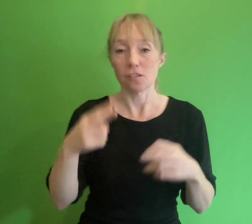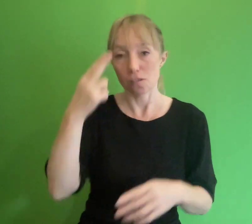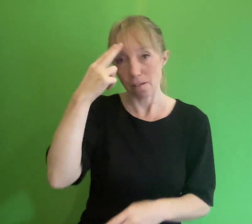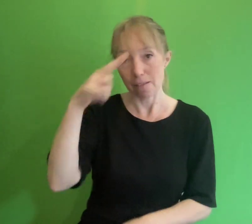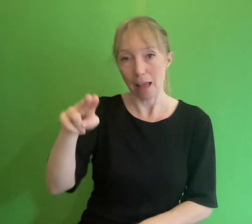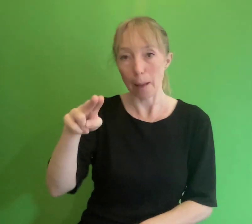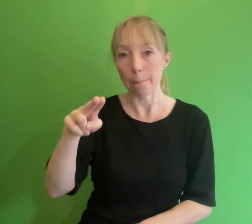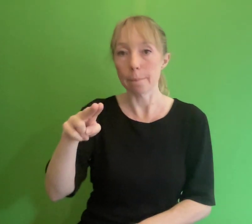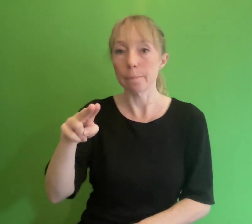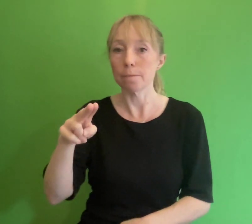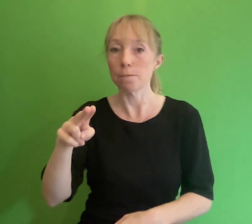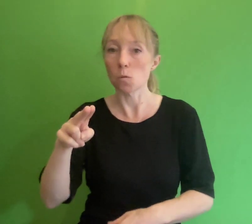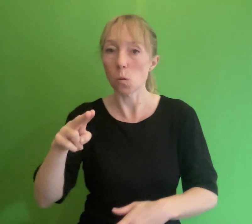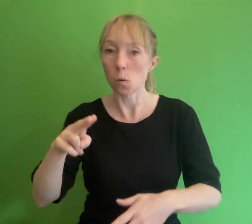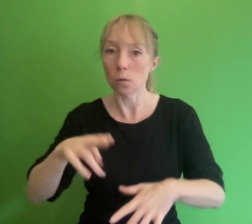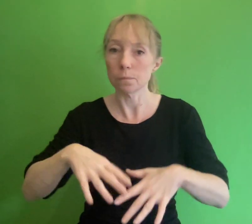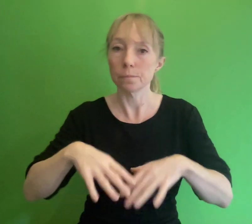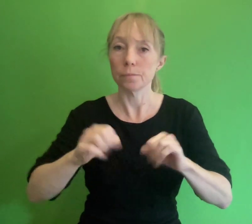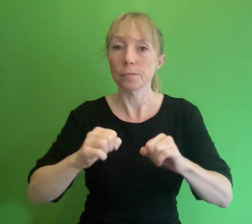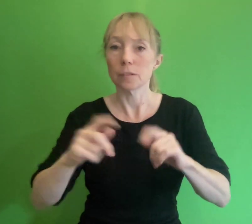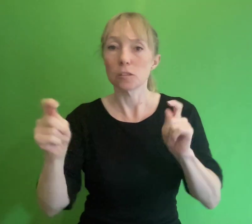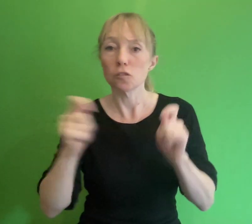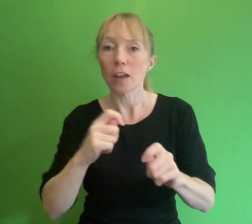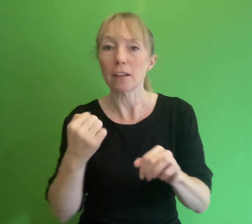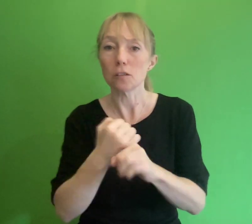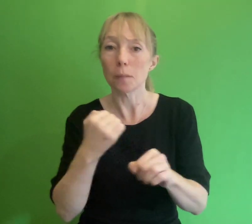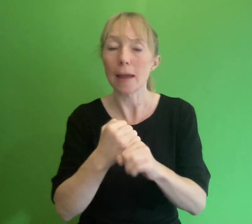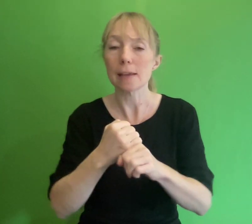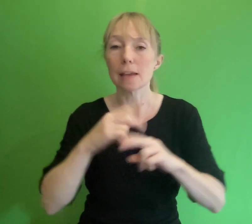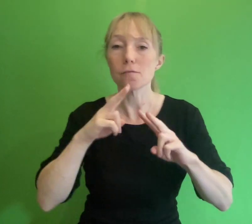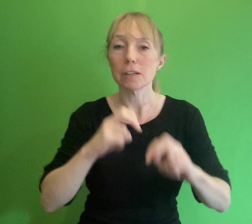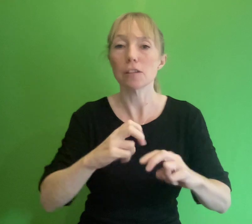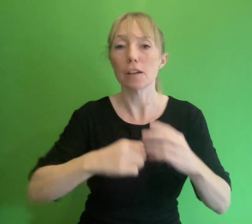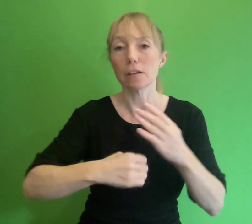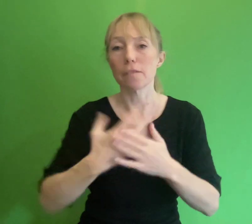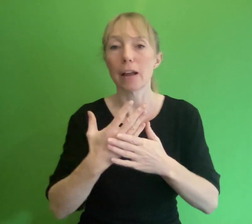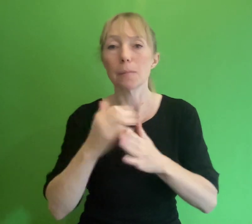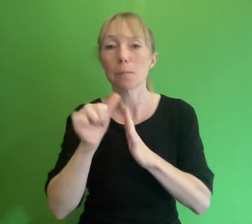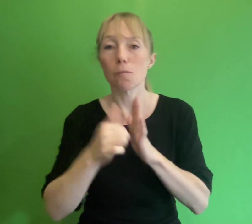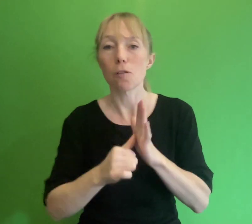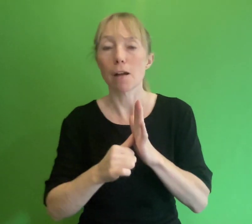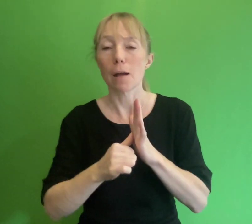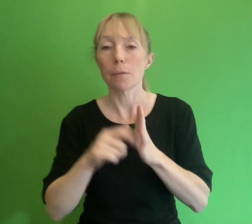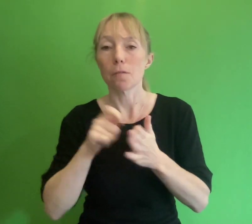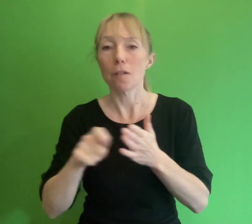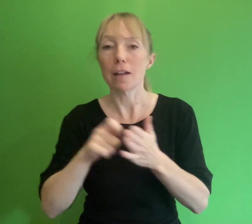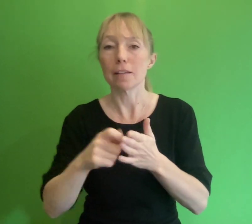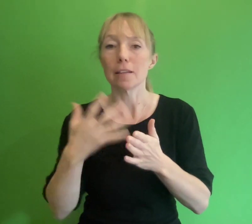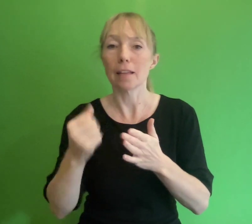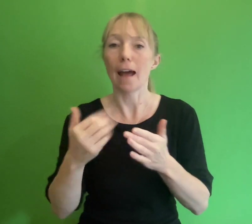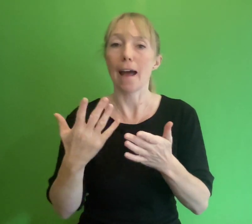initiating change-making research and developing programmes for writers that have equity and social justice at their